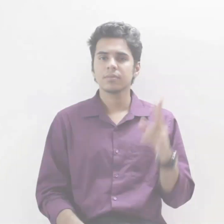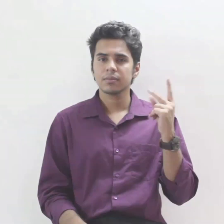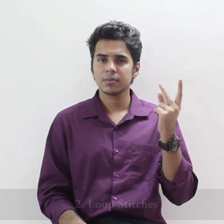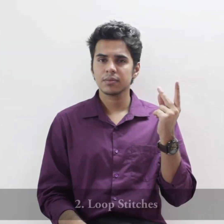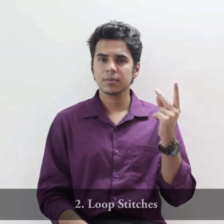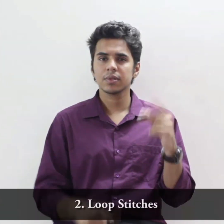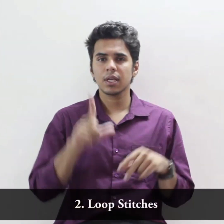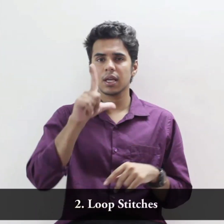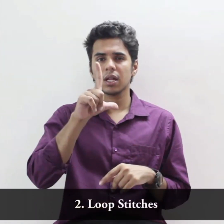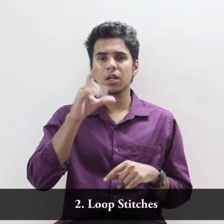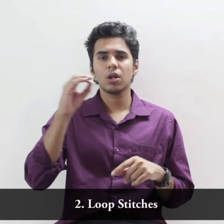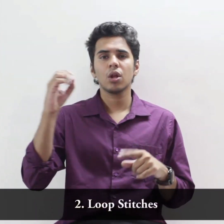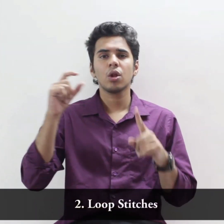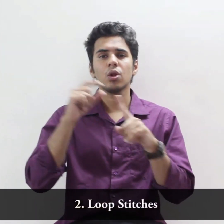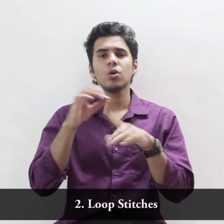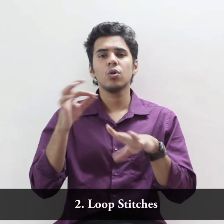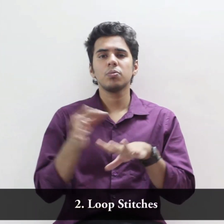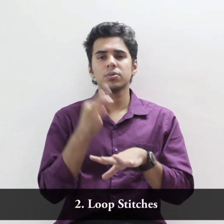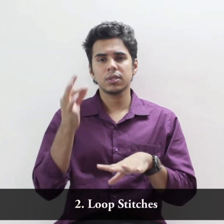Number 2. Loop stitches.